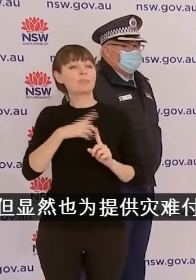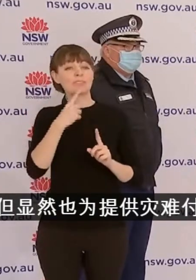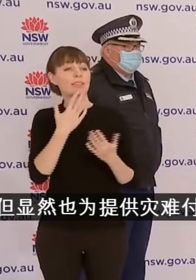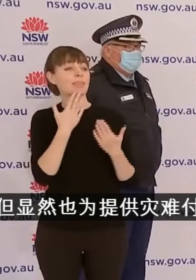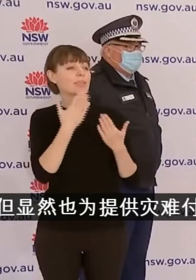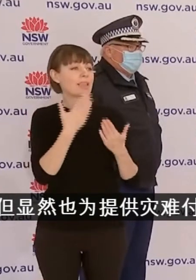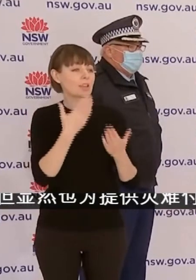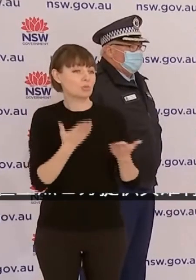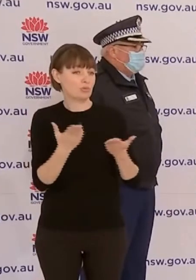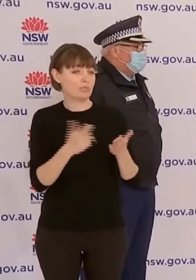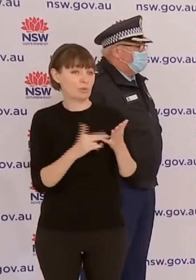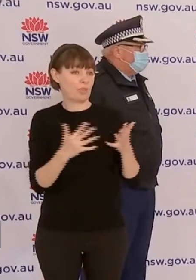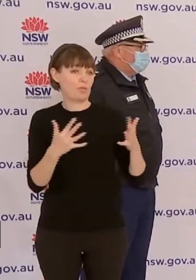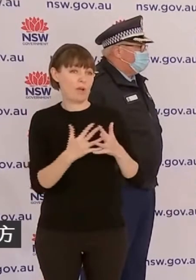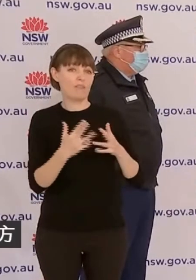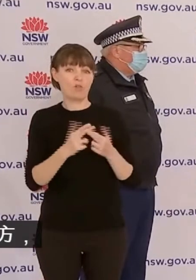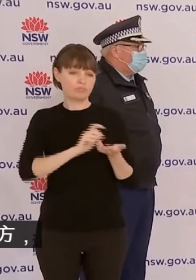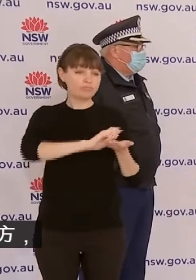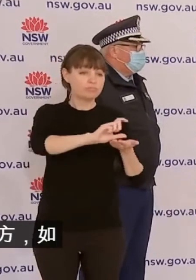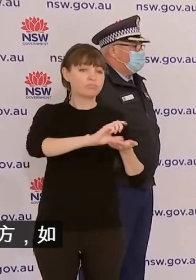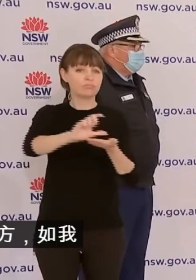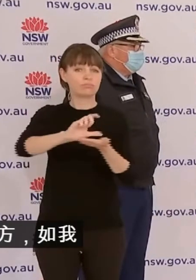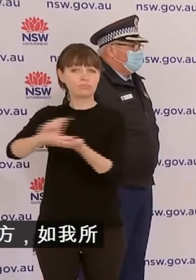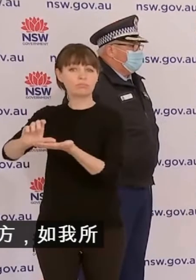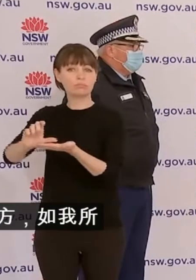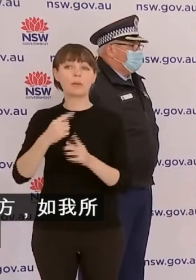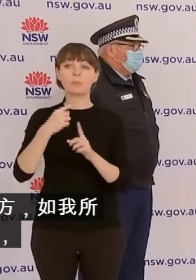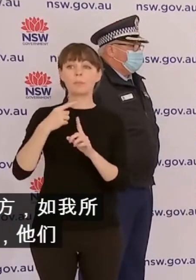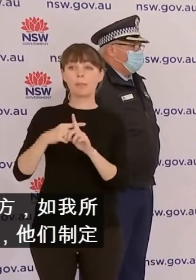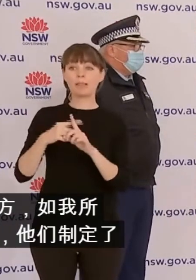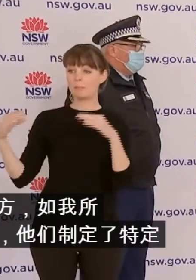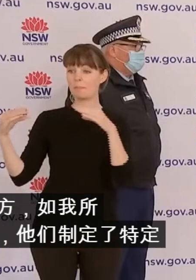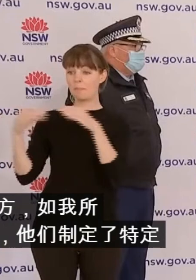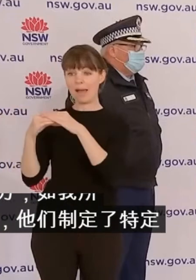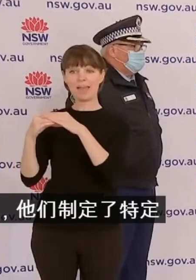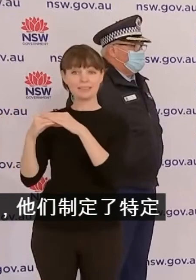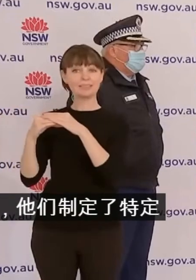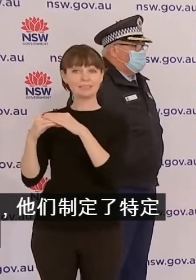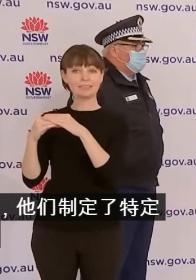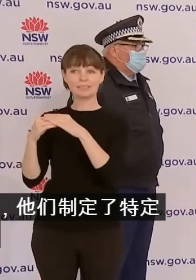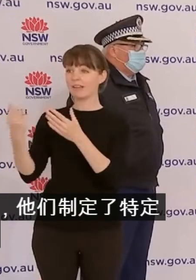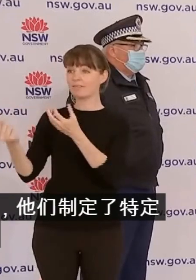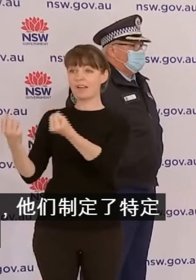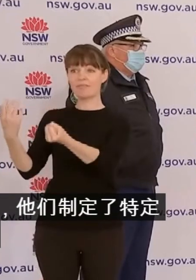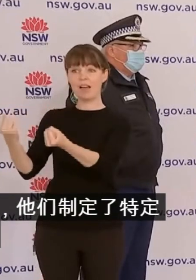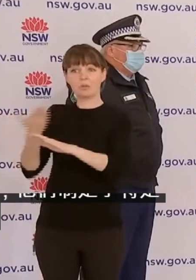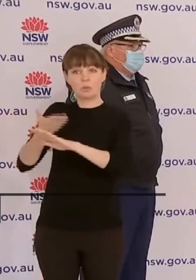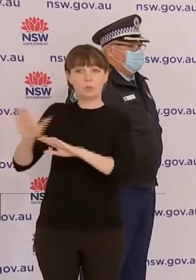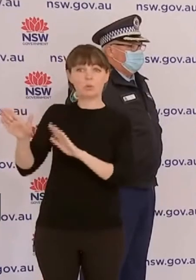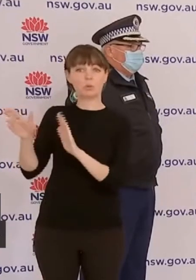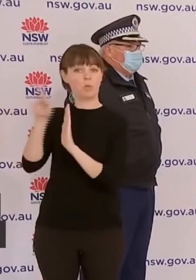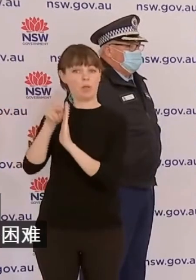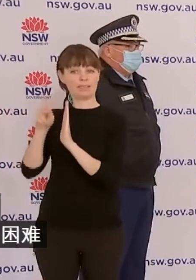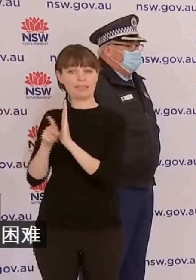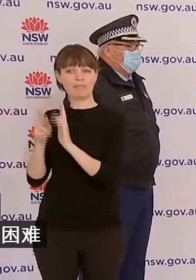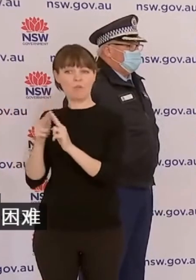payments. But I also want to thank external parties like banks, who I understand have instituted particular policies to support their